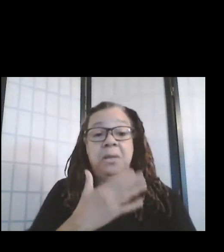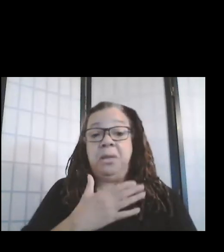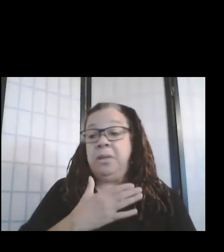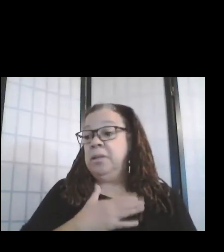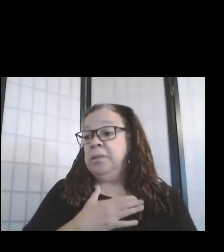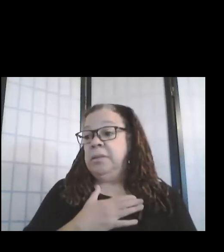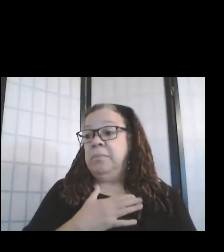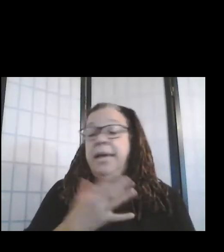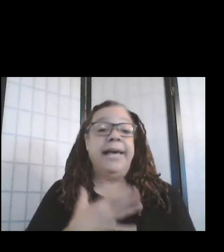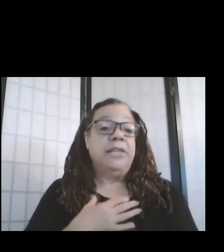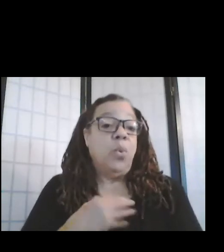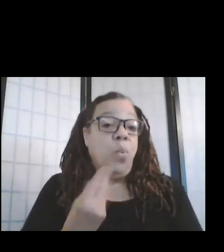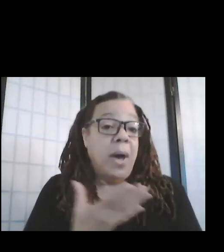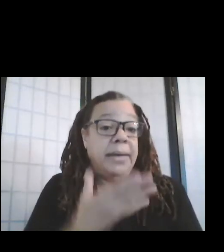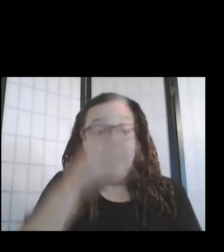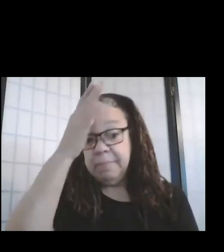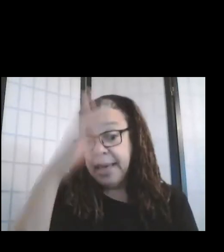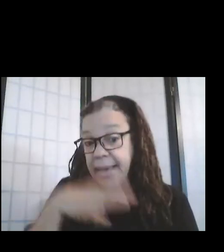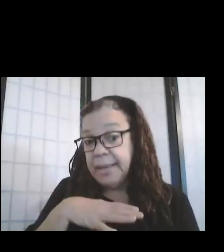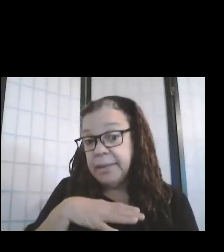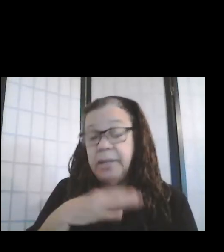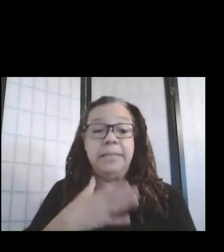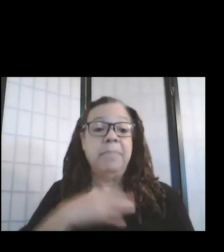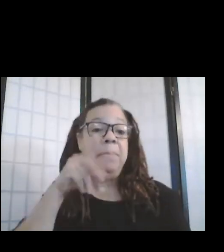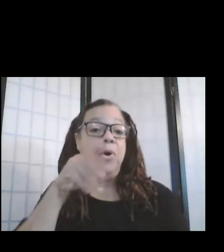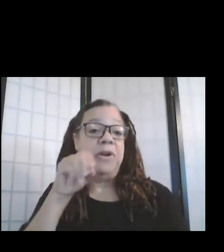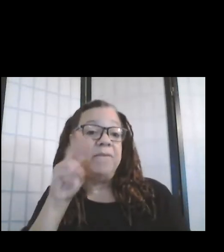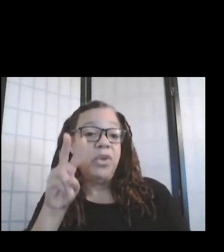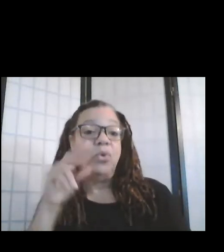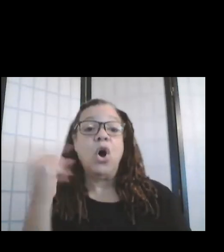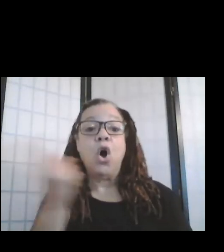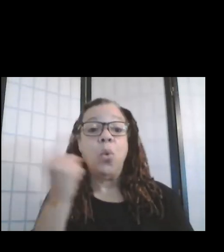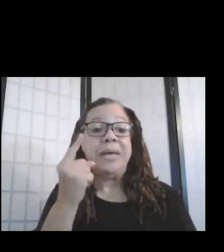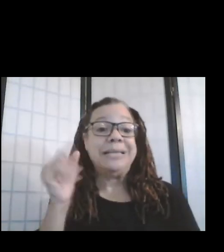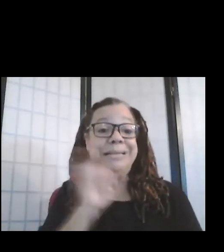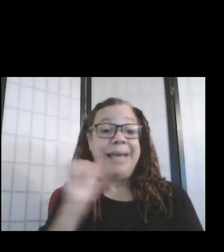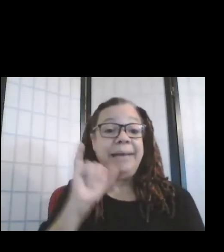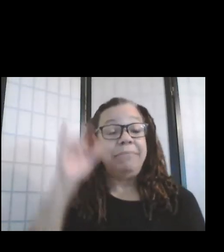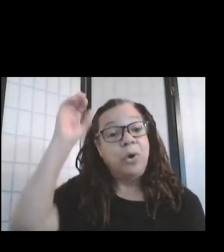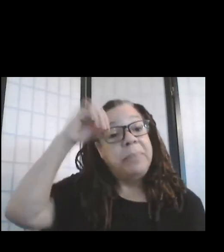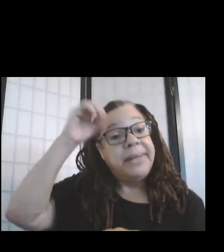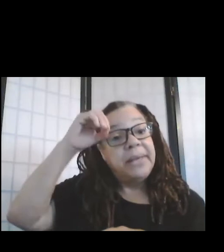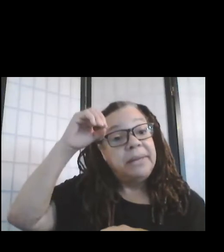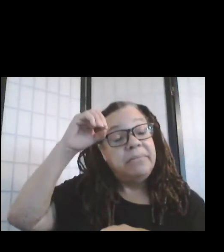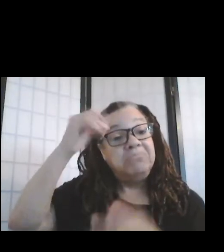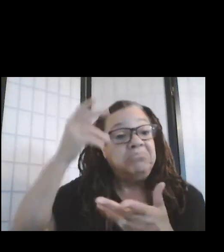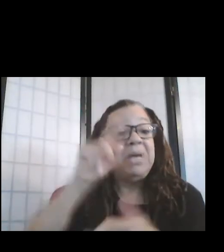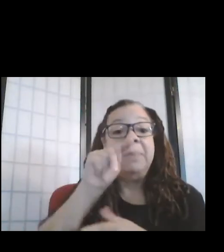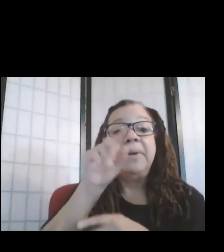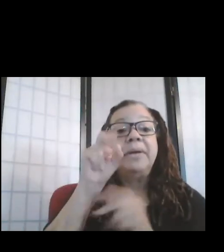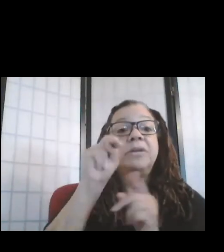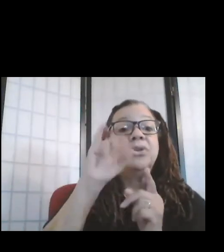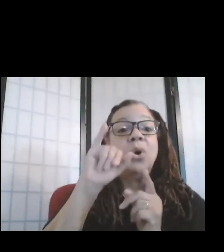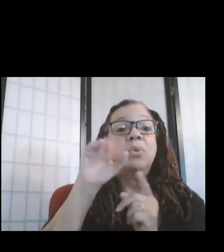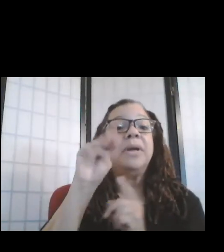As a white male, is my point of view always going to be that? Maybe what Toni Morrison talks about